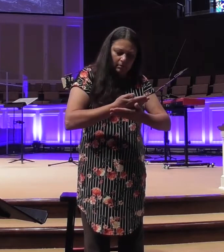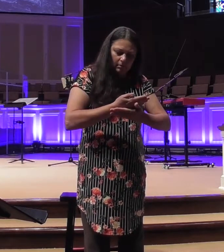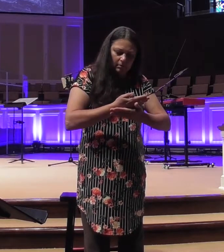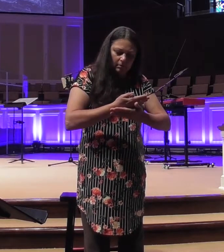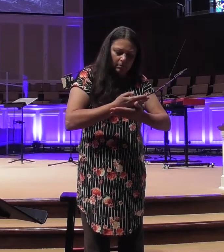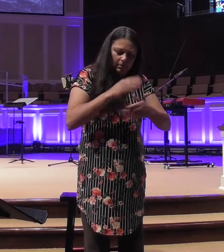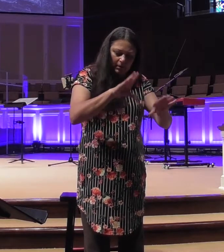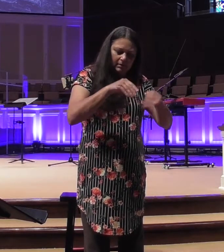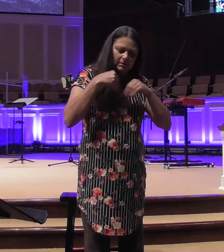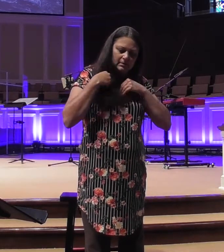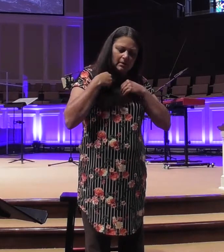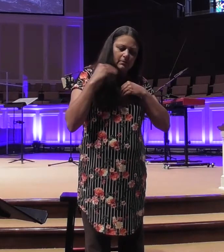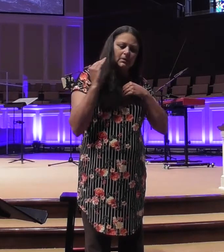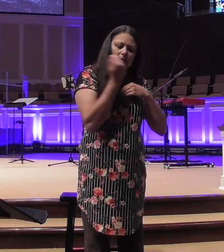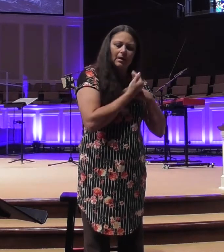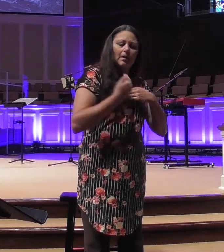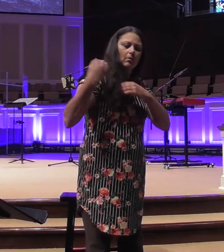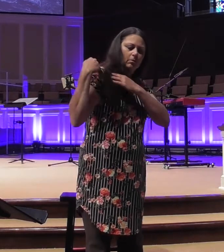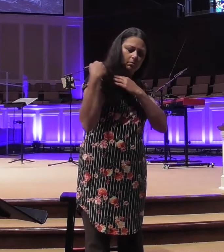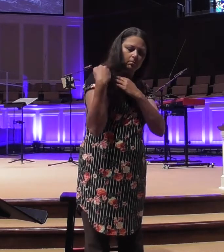He took our place.